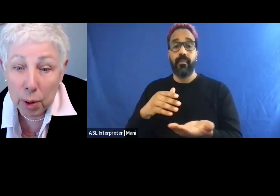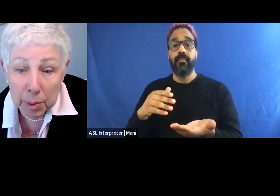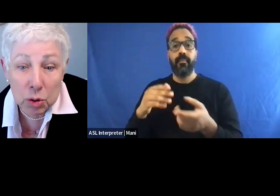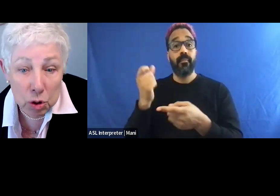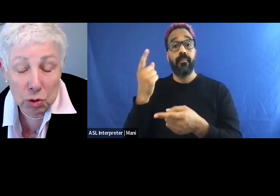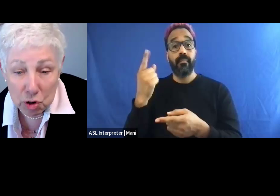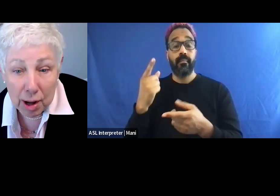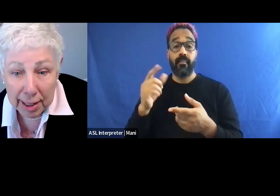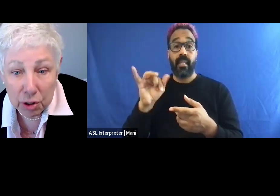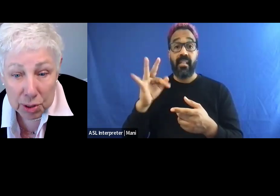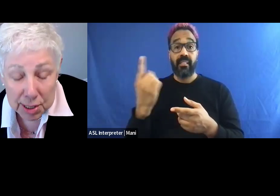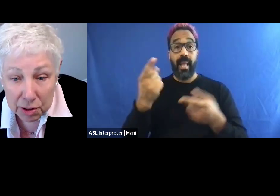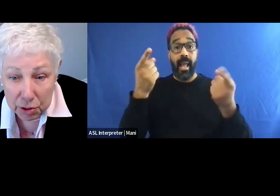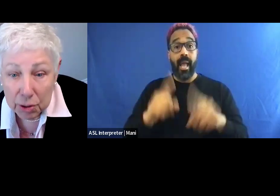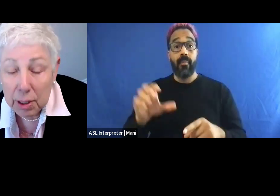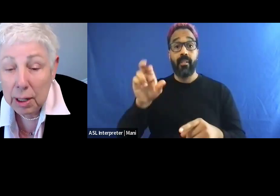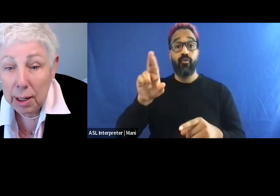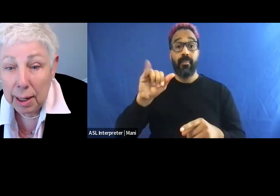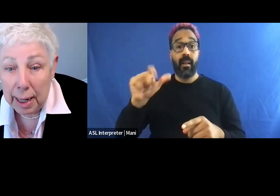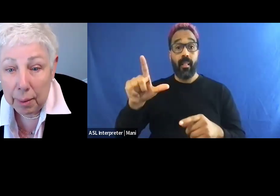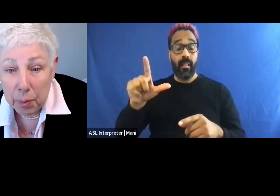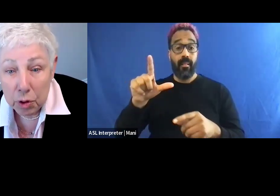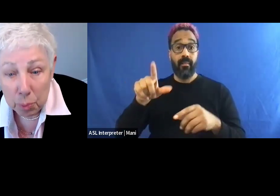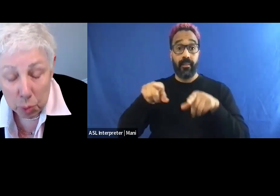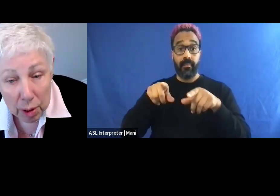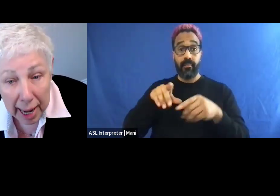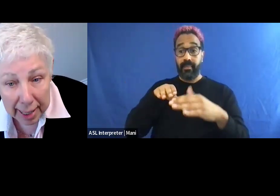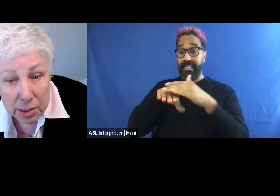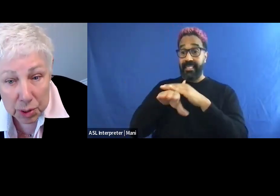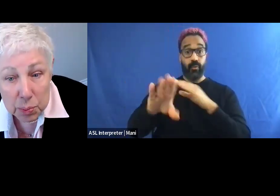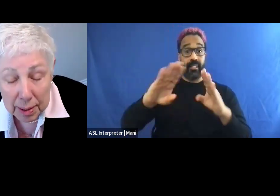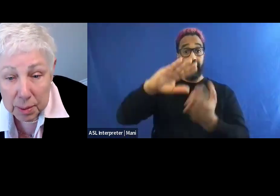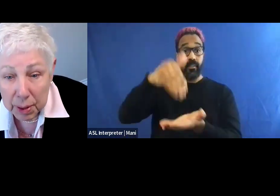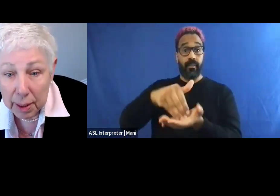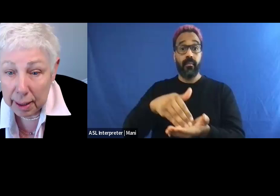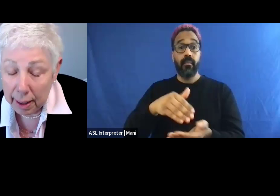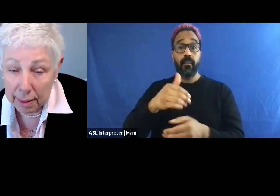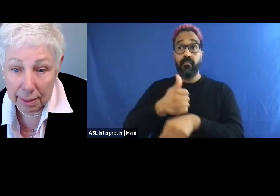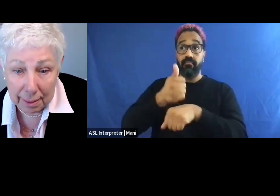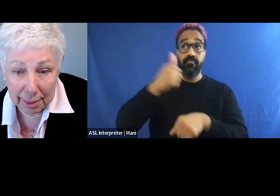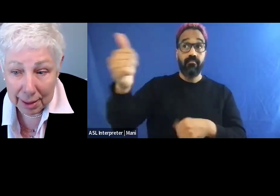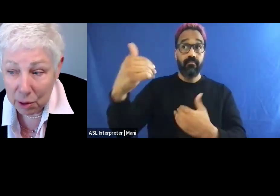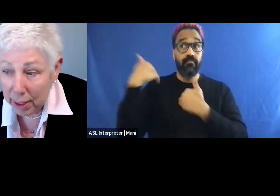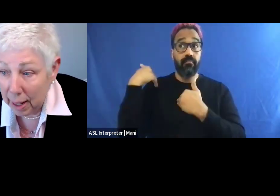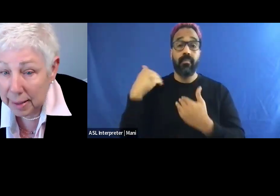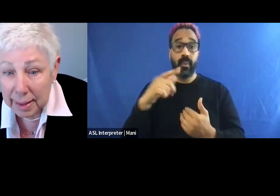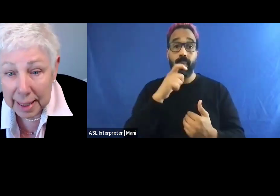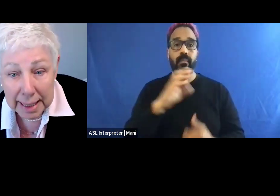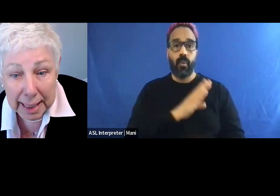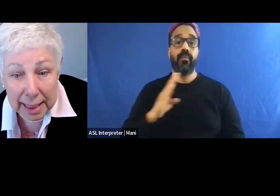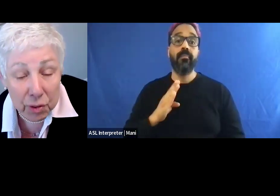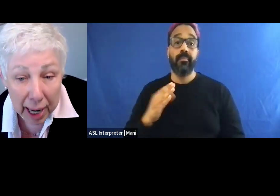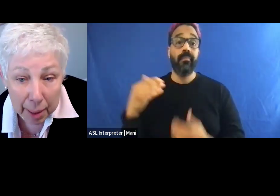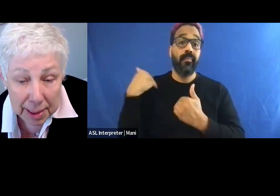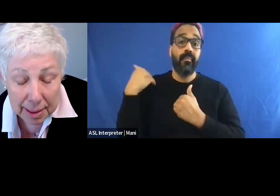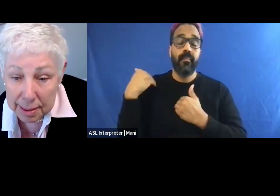something criminal goes on at your center, the board has responsibility. And, you know, I'd like to think